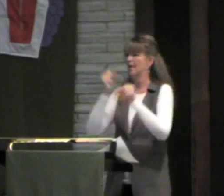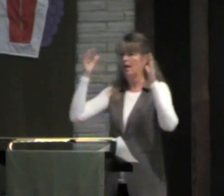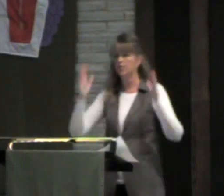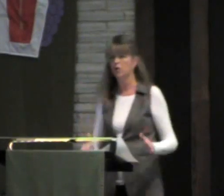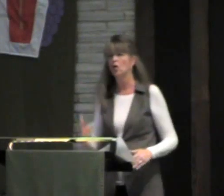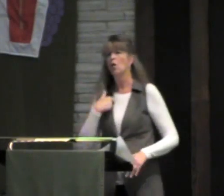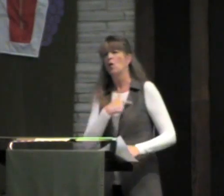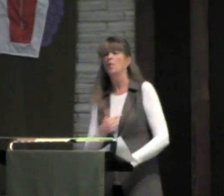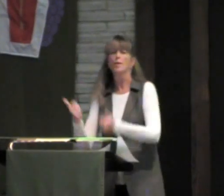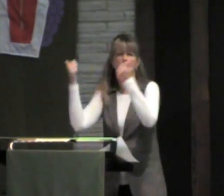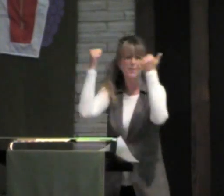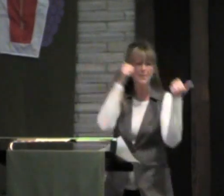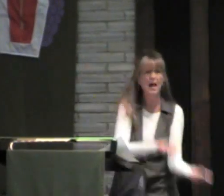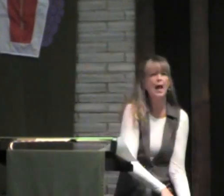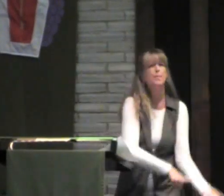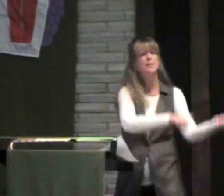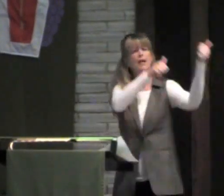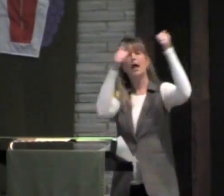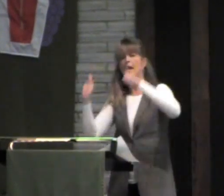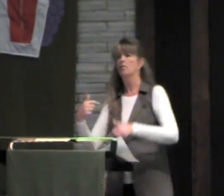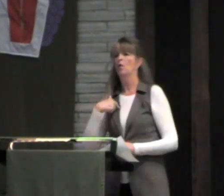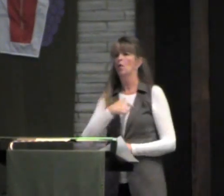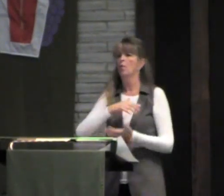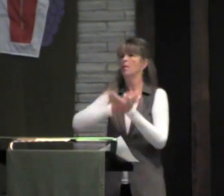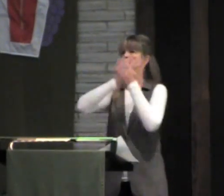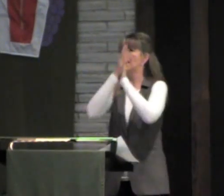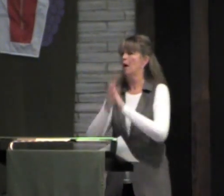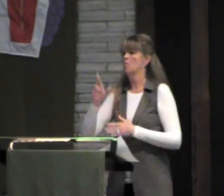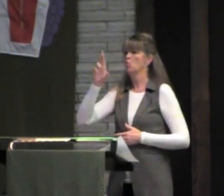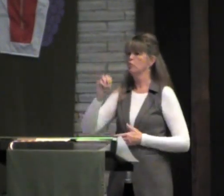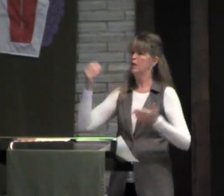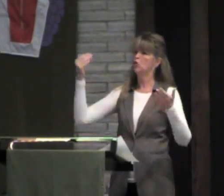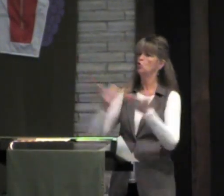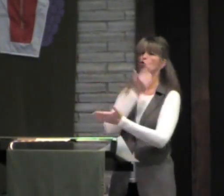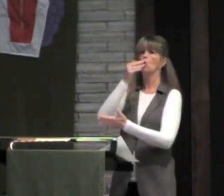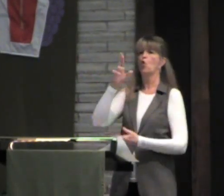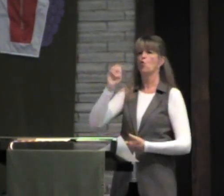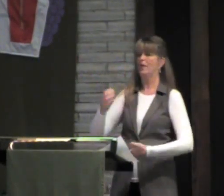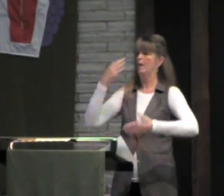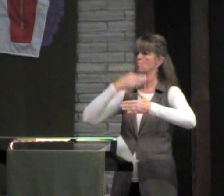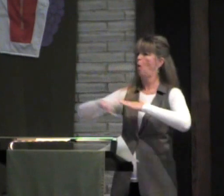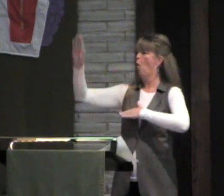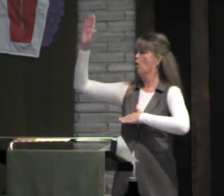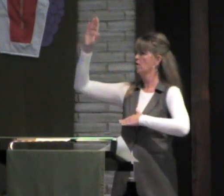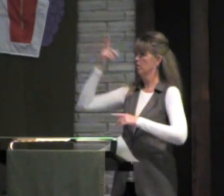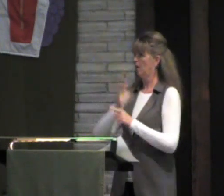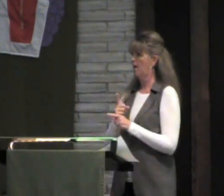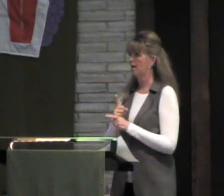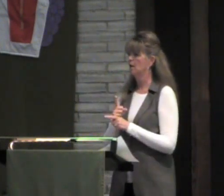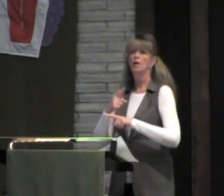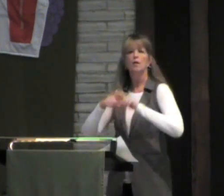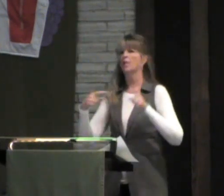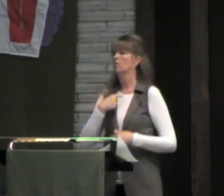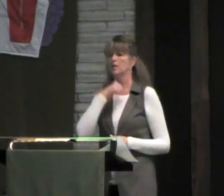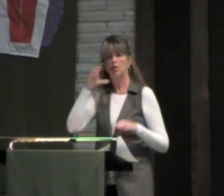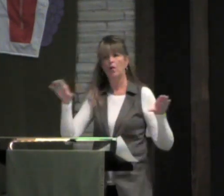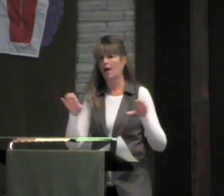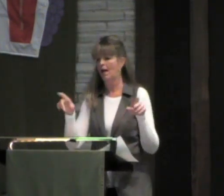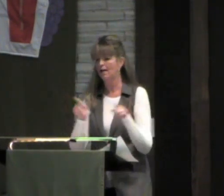Jesus Christ as our Savior, we are baptized and we become renewed, reborn, right? But